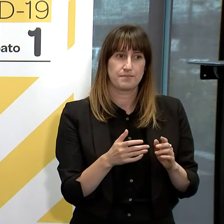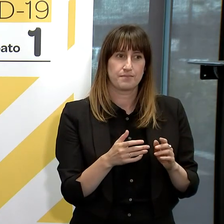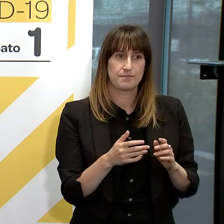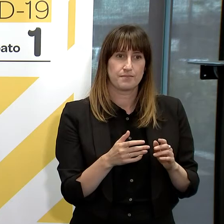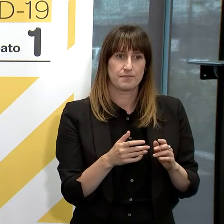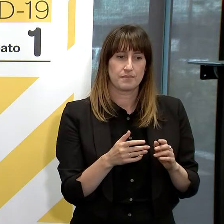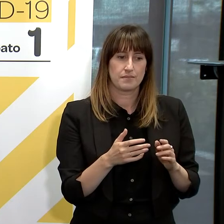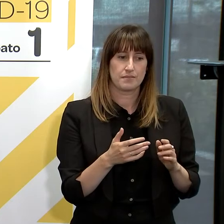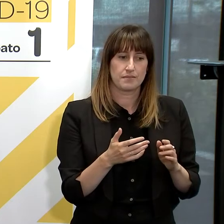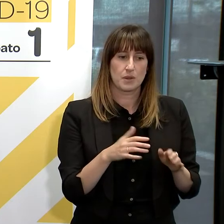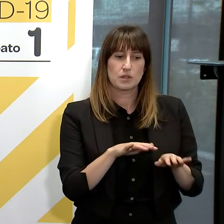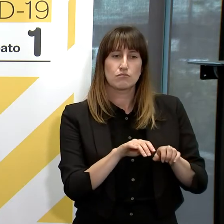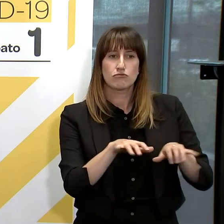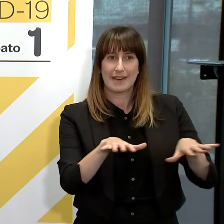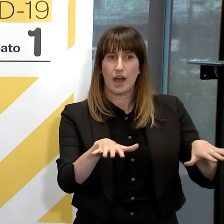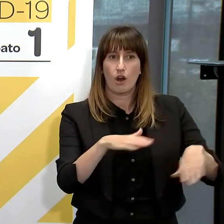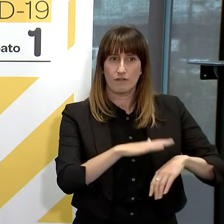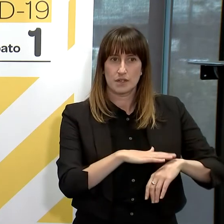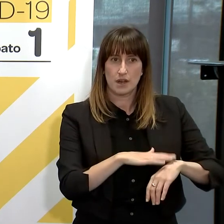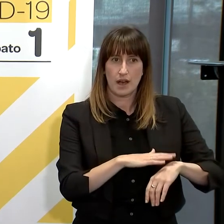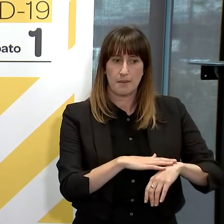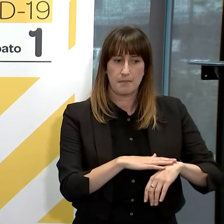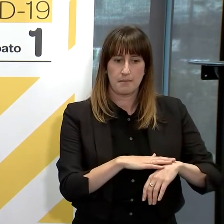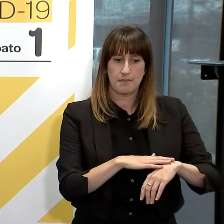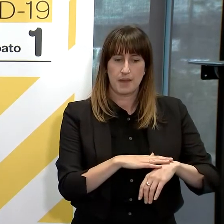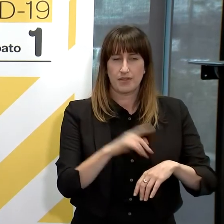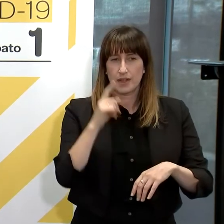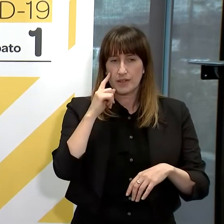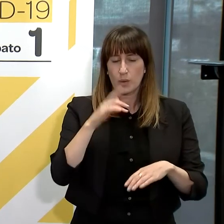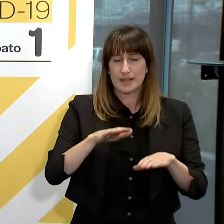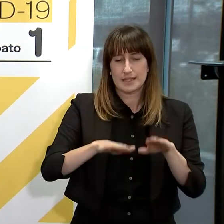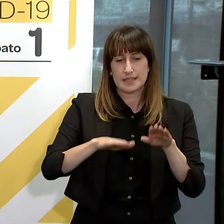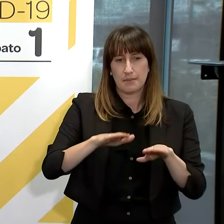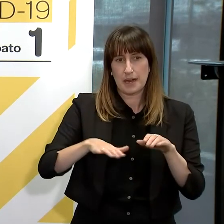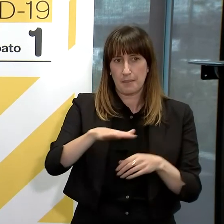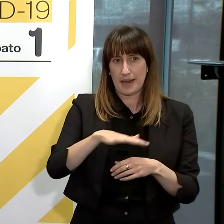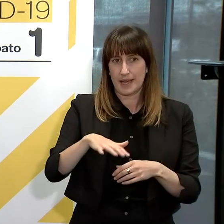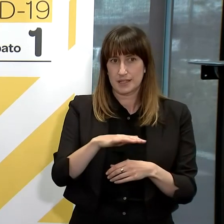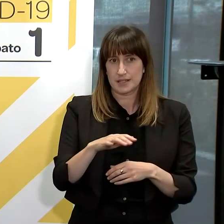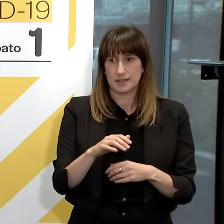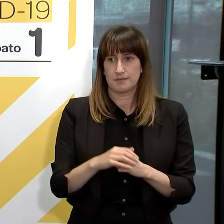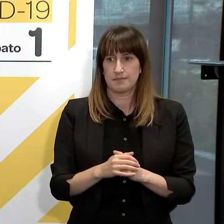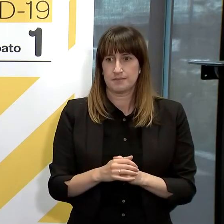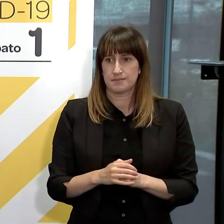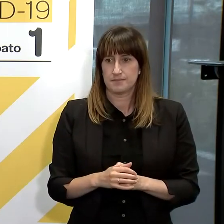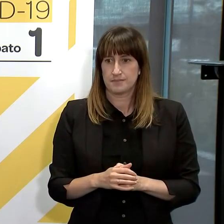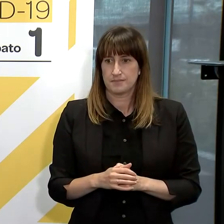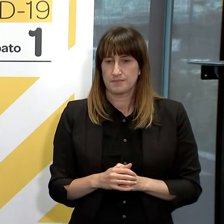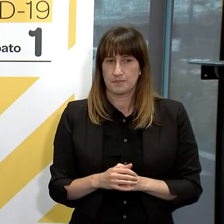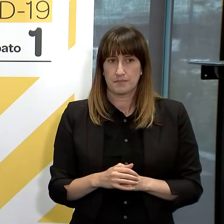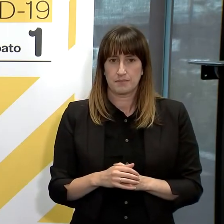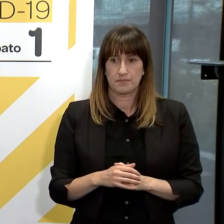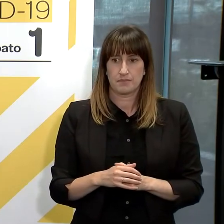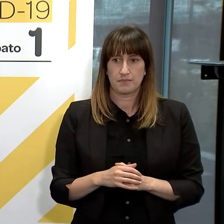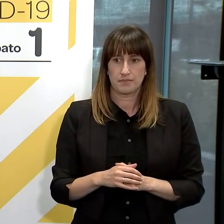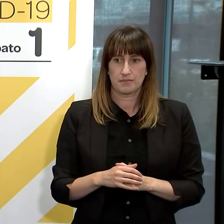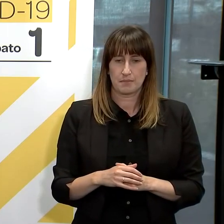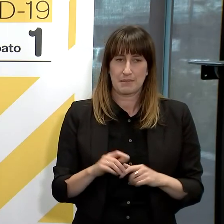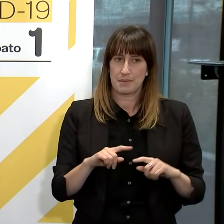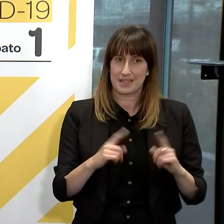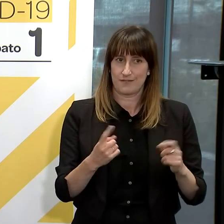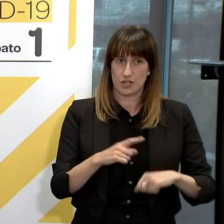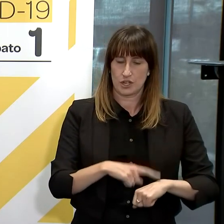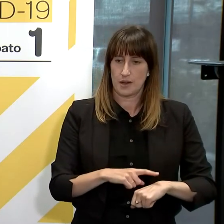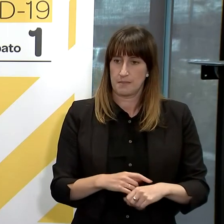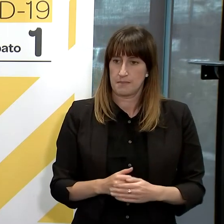being in the same place at the same time rather than being in the same place. So at this stage in the investigation, do you have any idea how the transmission